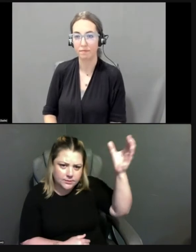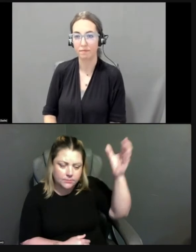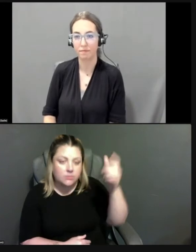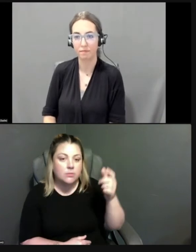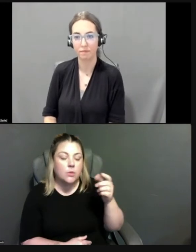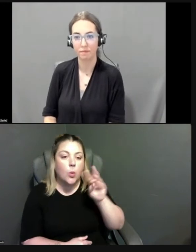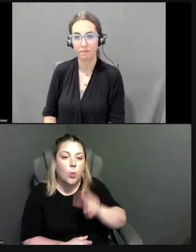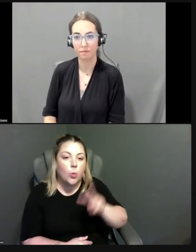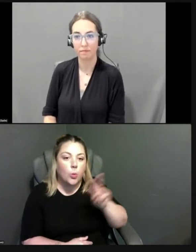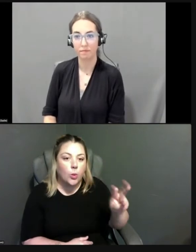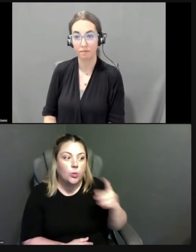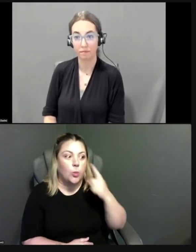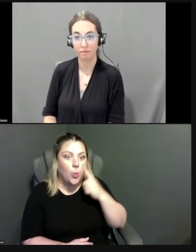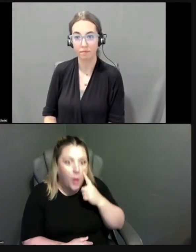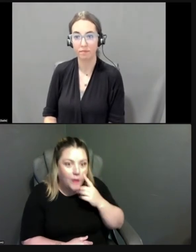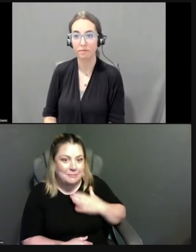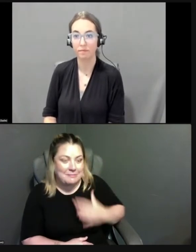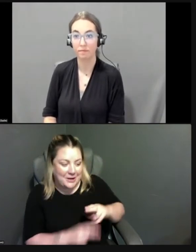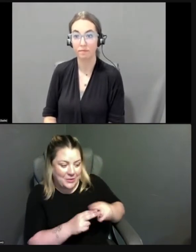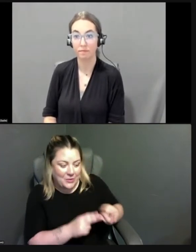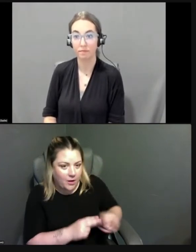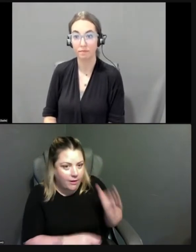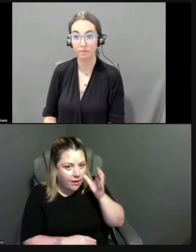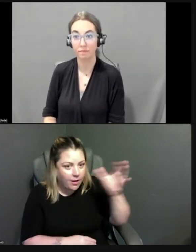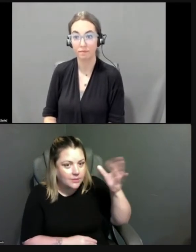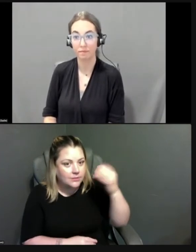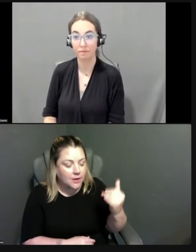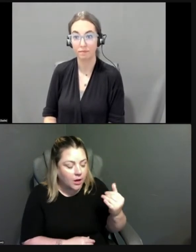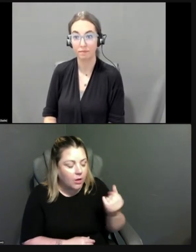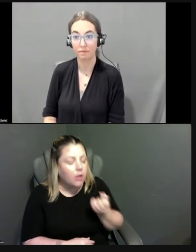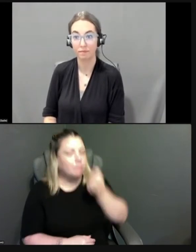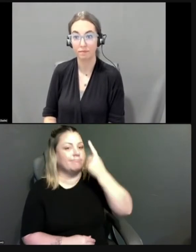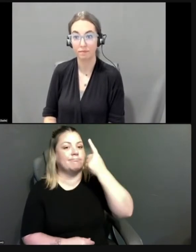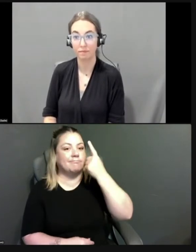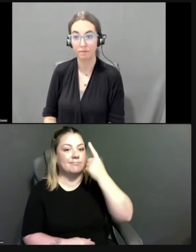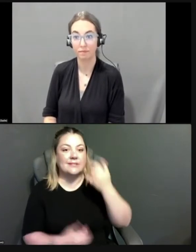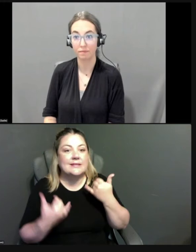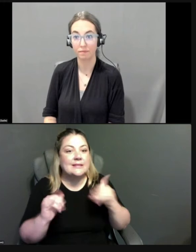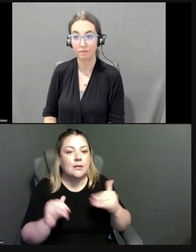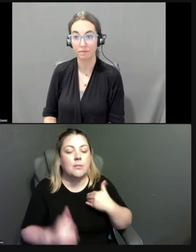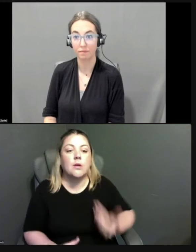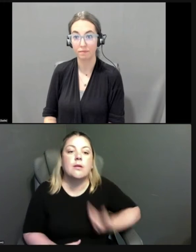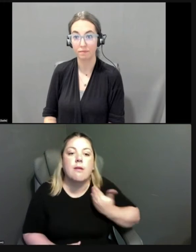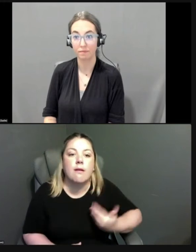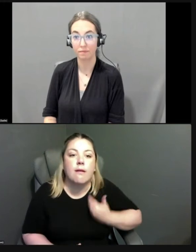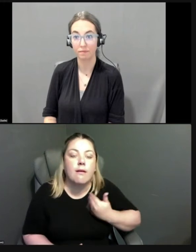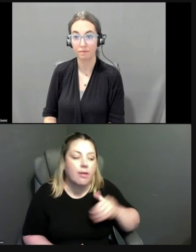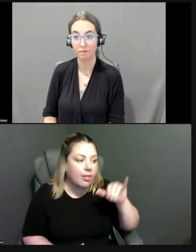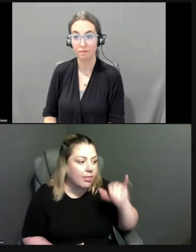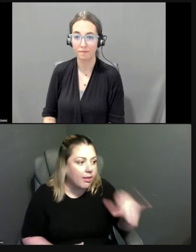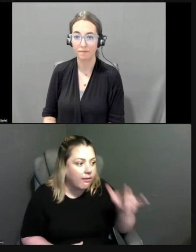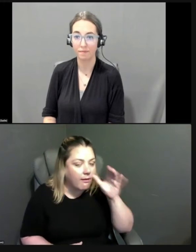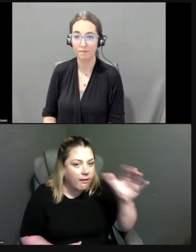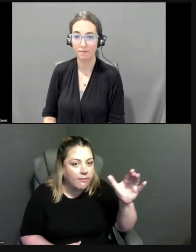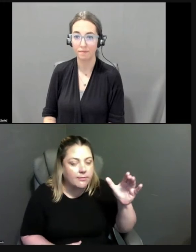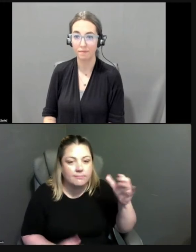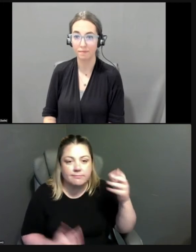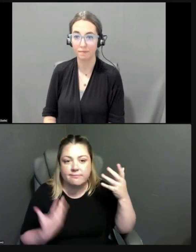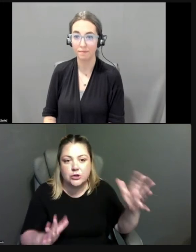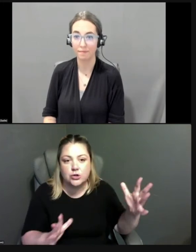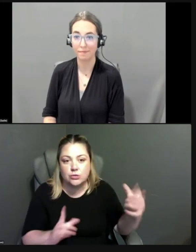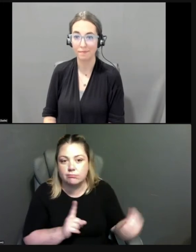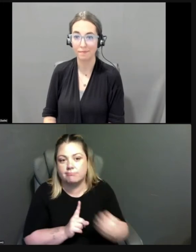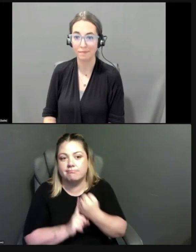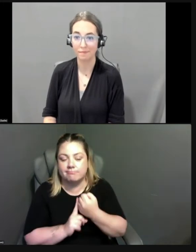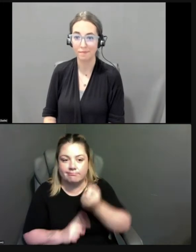at that young of an age. And yeah, that it's just so interesting how that specific diet